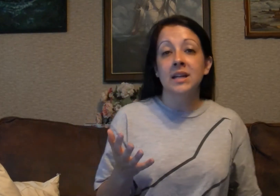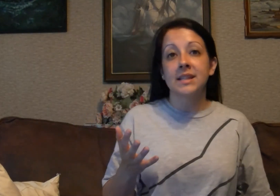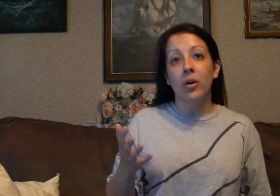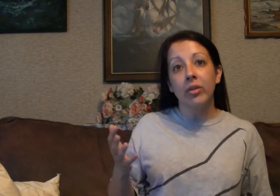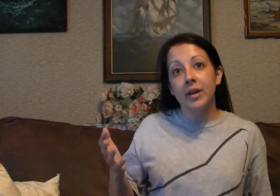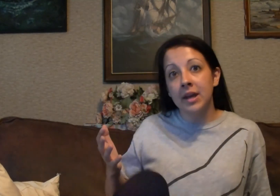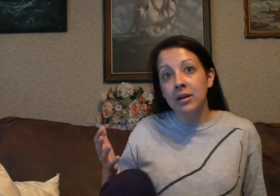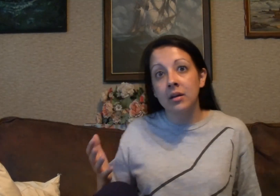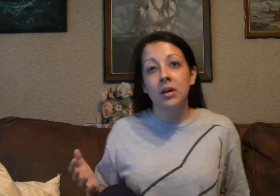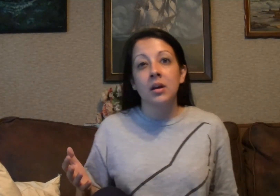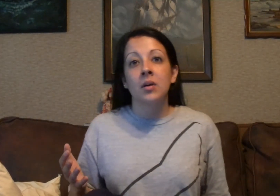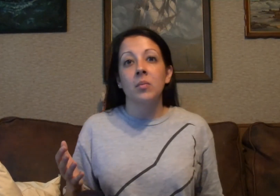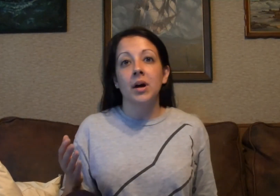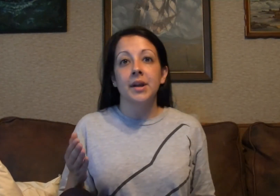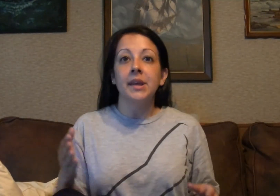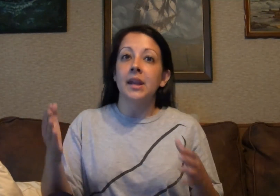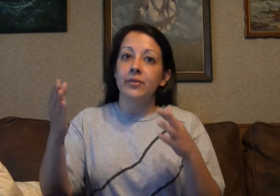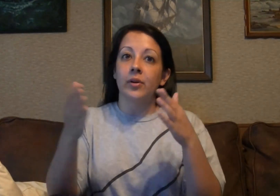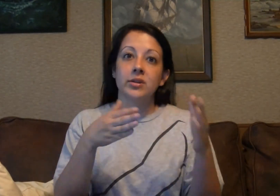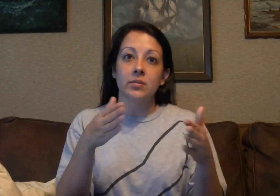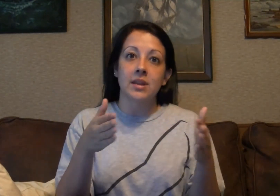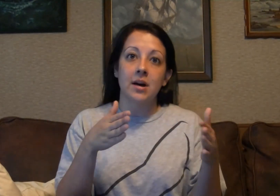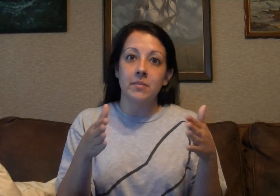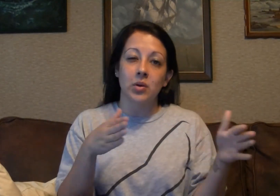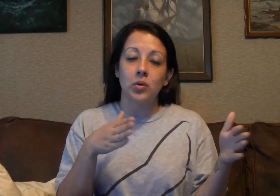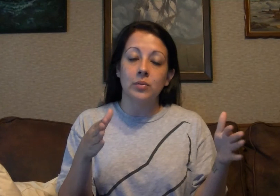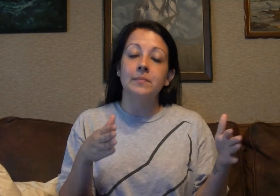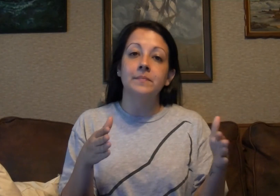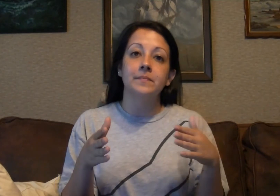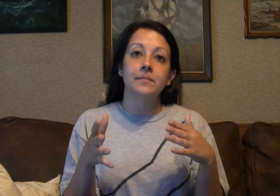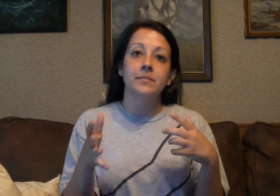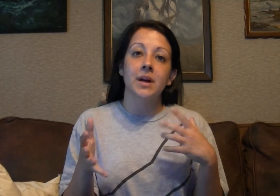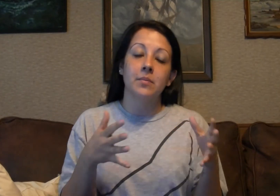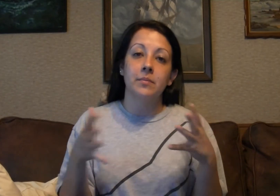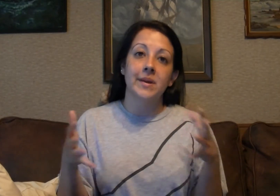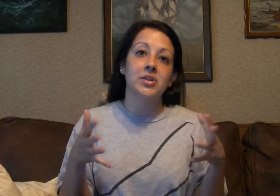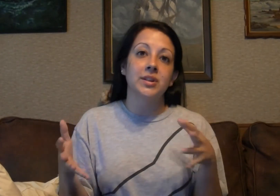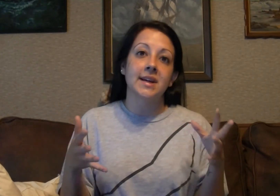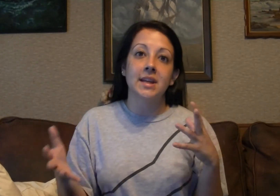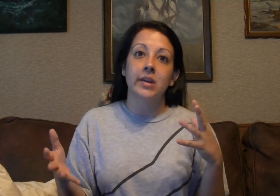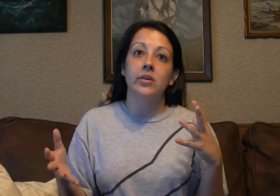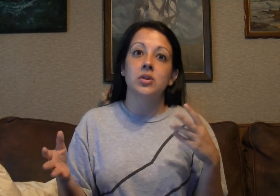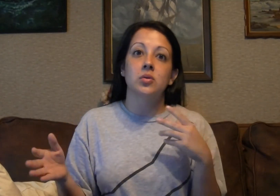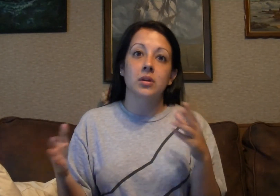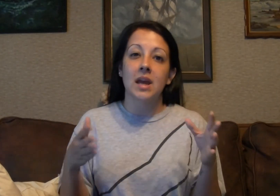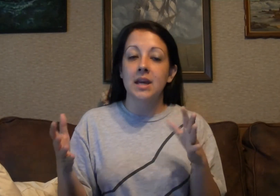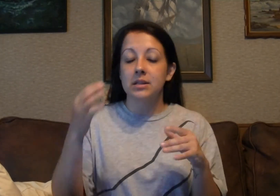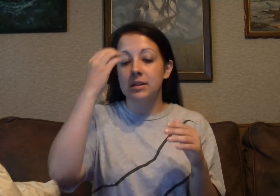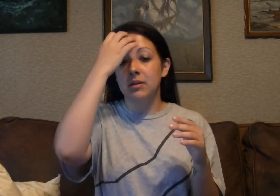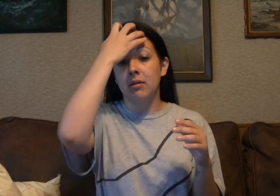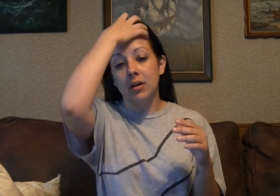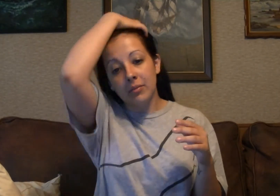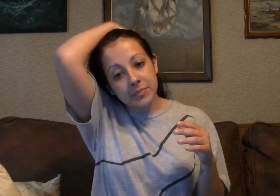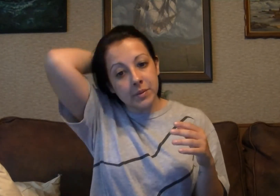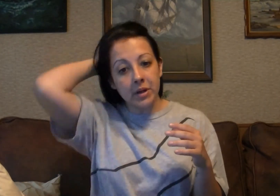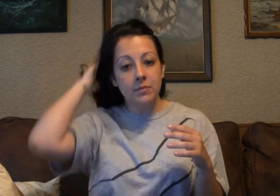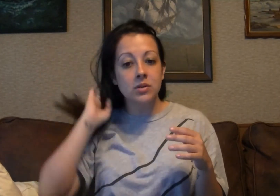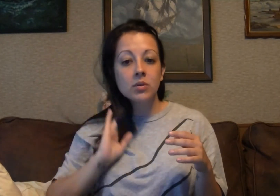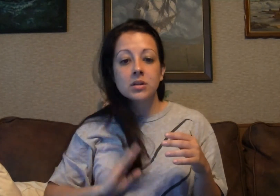ASL thing, but again, it falls with that middle, that pigeon sign English or a case, sometimes is what it's